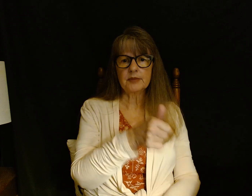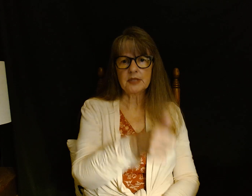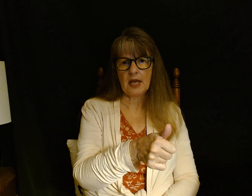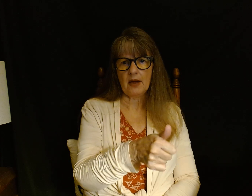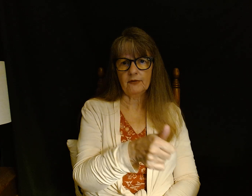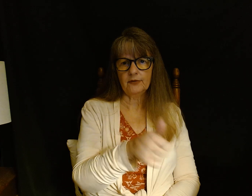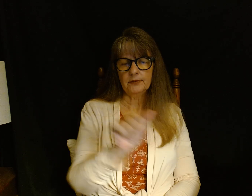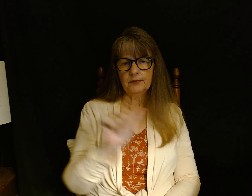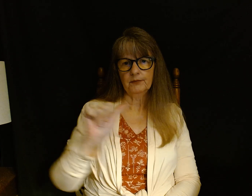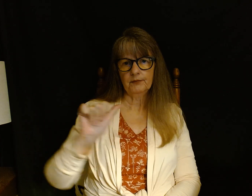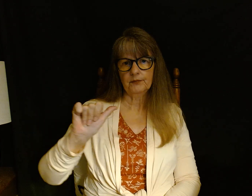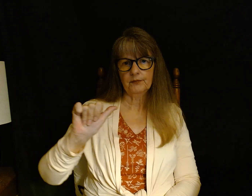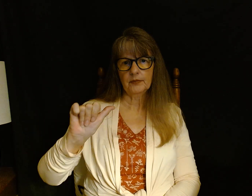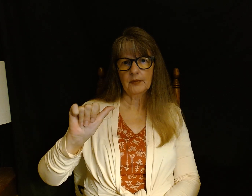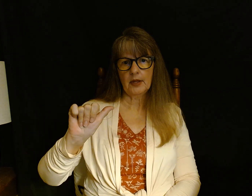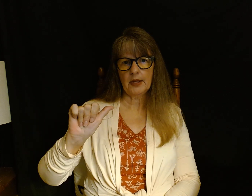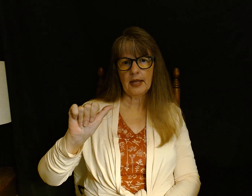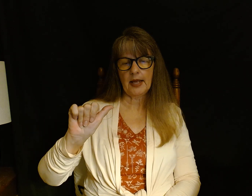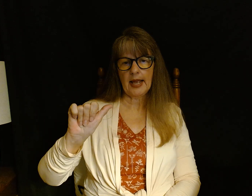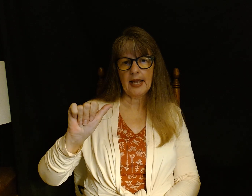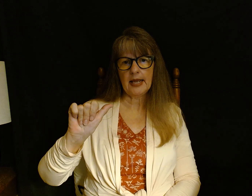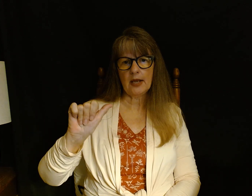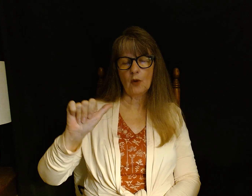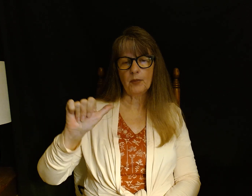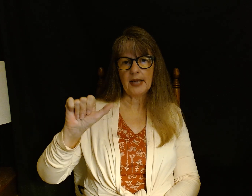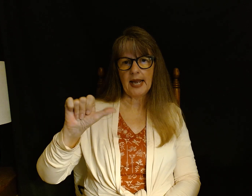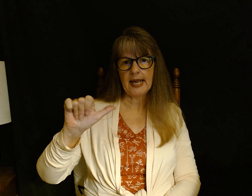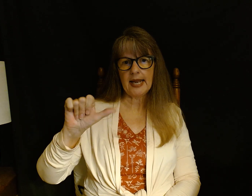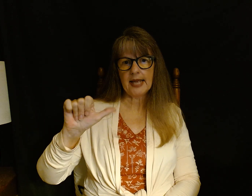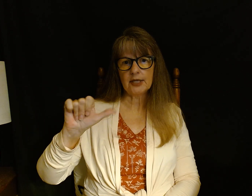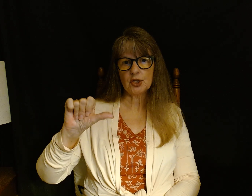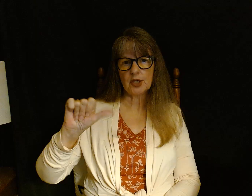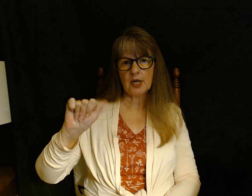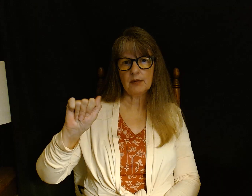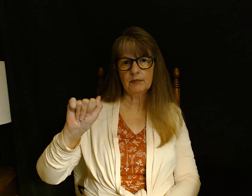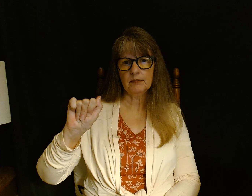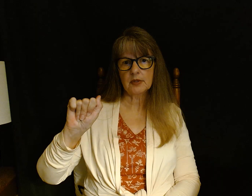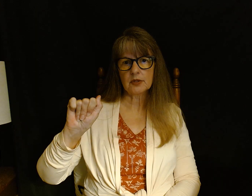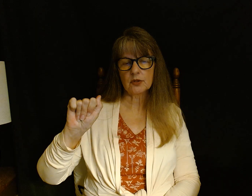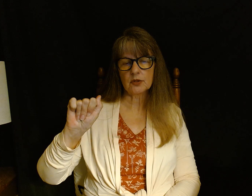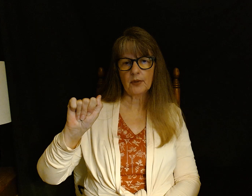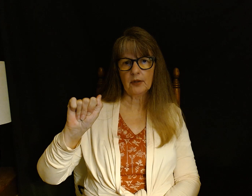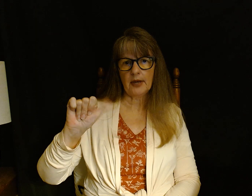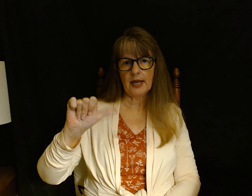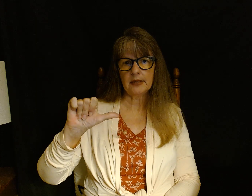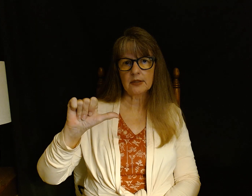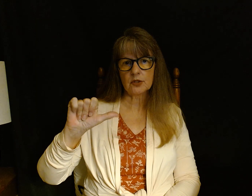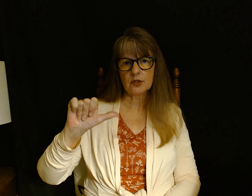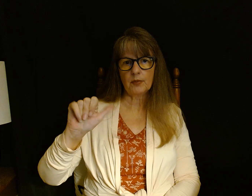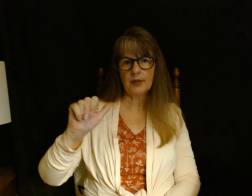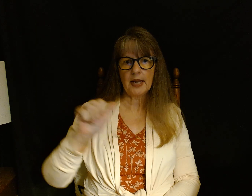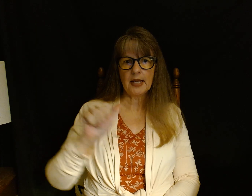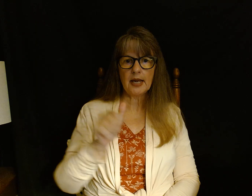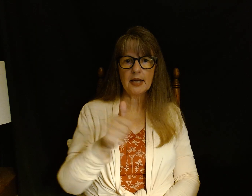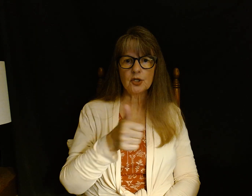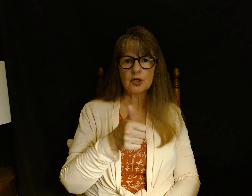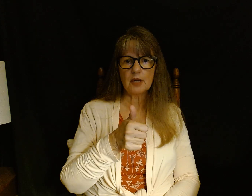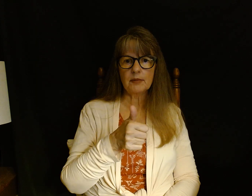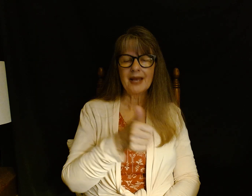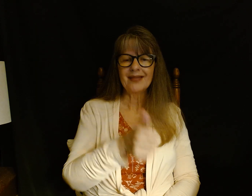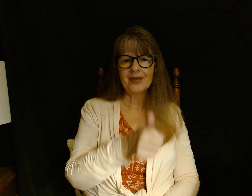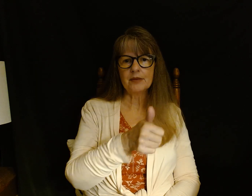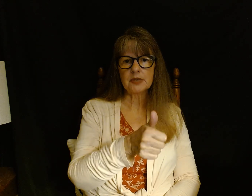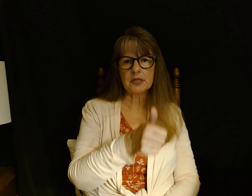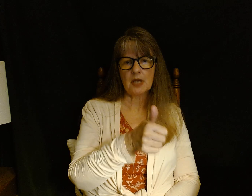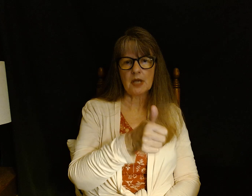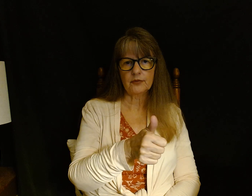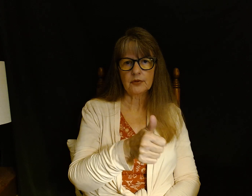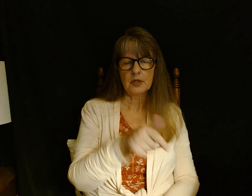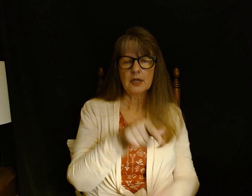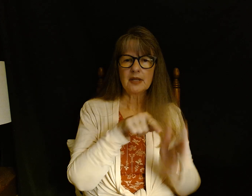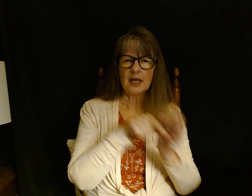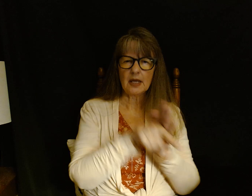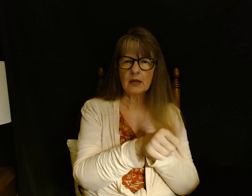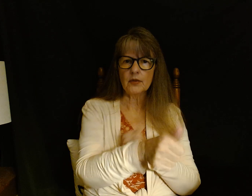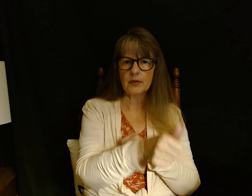themselves. A, open A hand shape. This is regular A. This is open A hand shape. Themselves. They kill